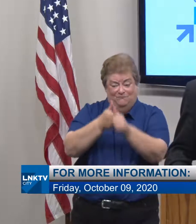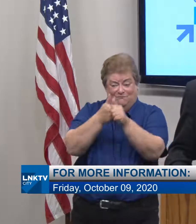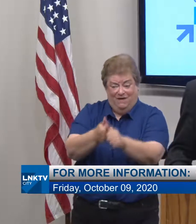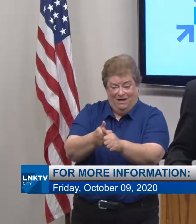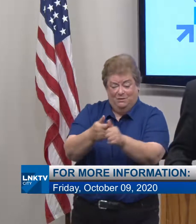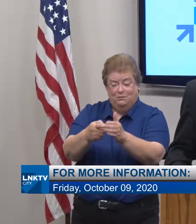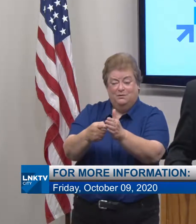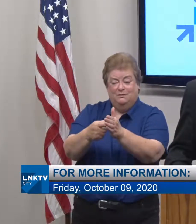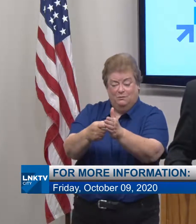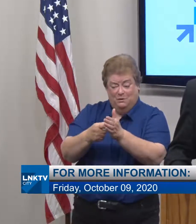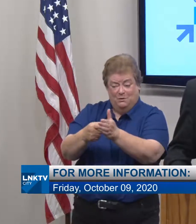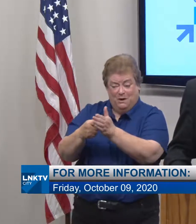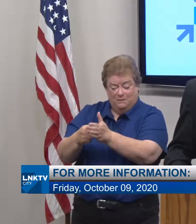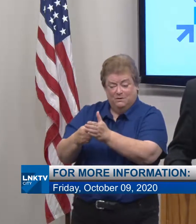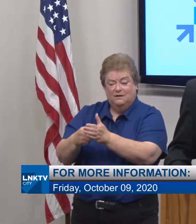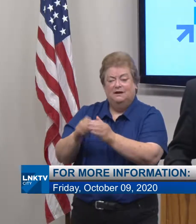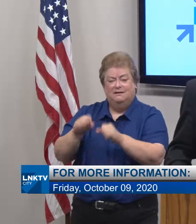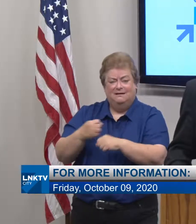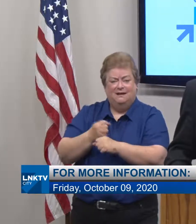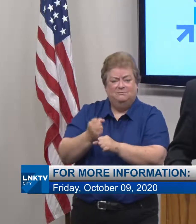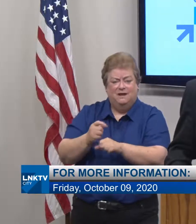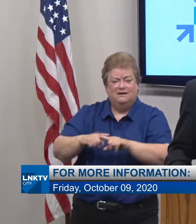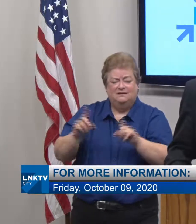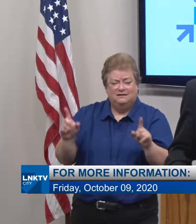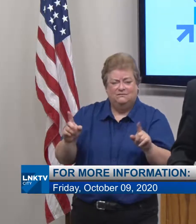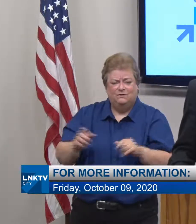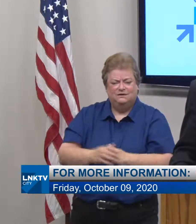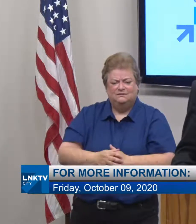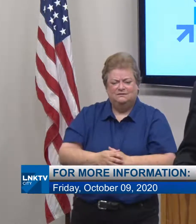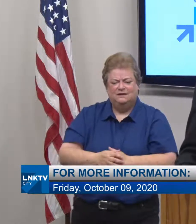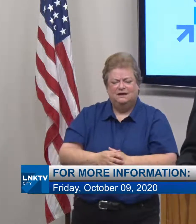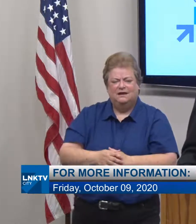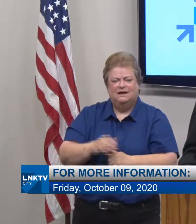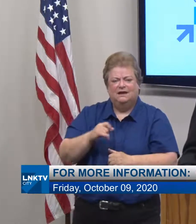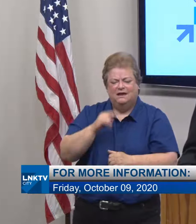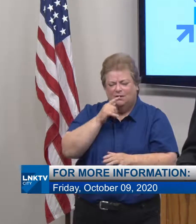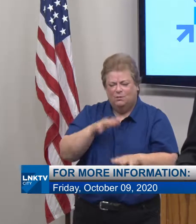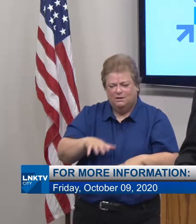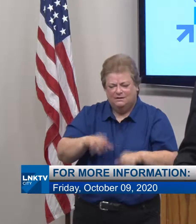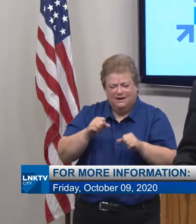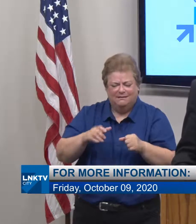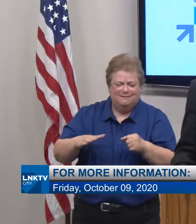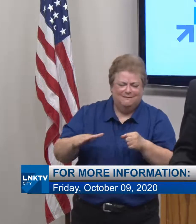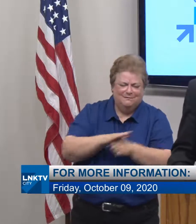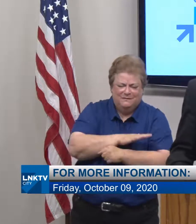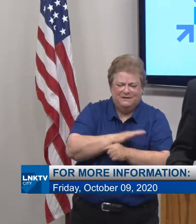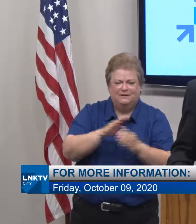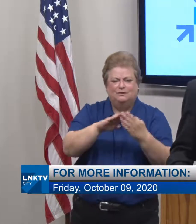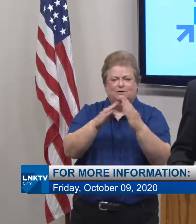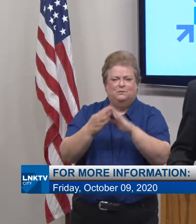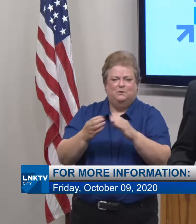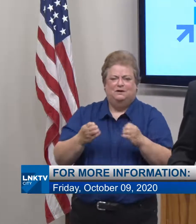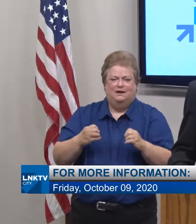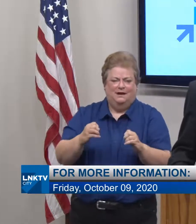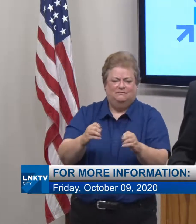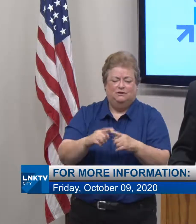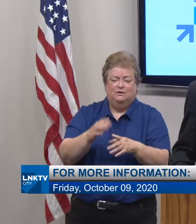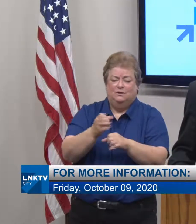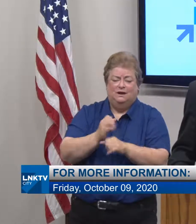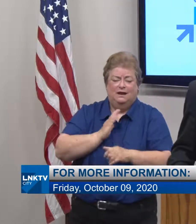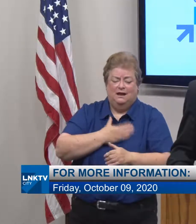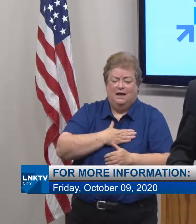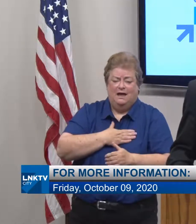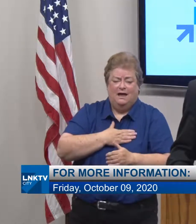can make a difference. It's going to, like I said before, it's going to take a complete community effort for us to be able to get all of our students back in